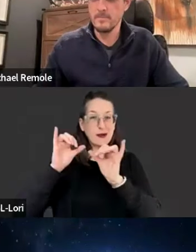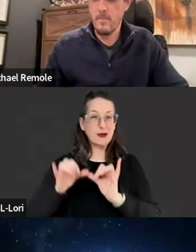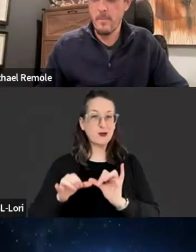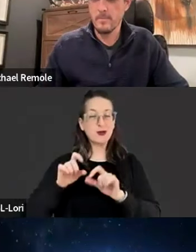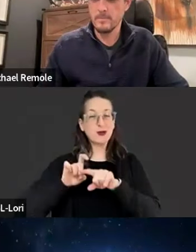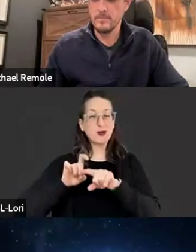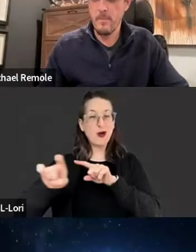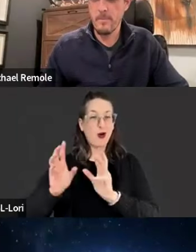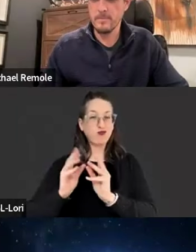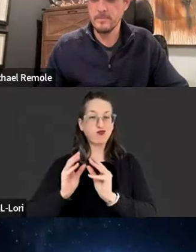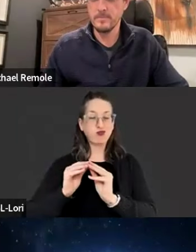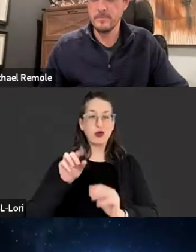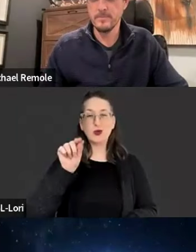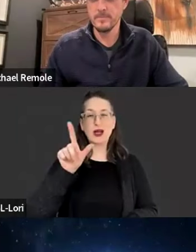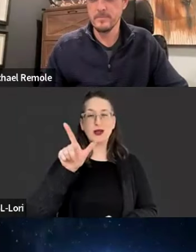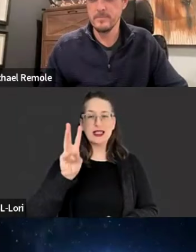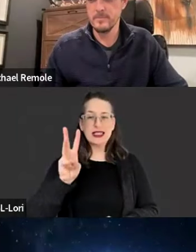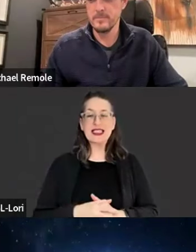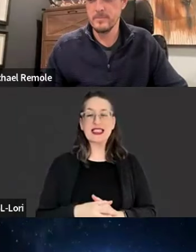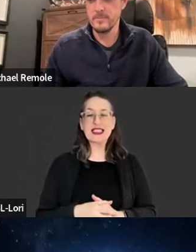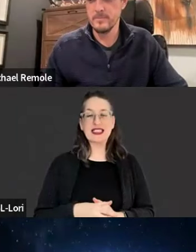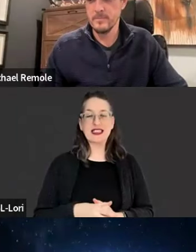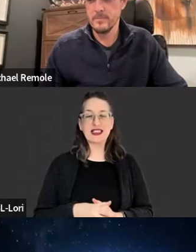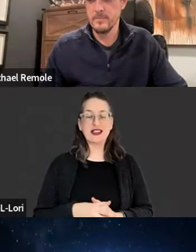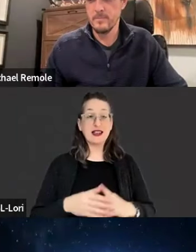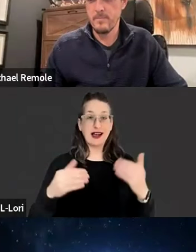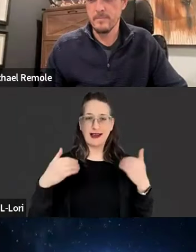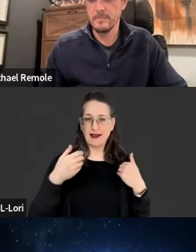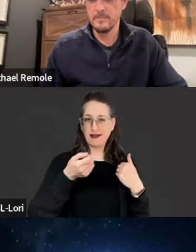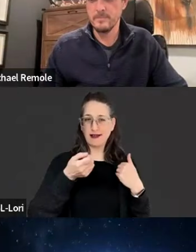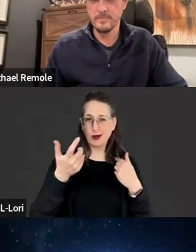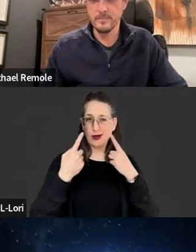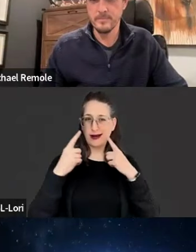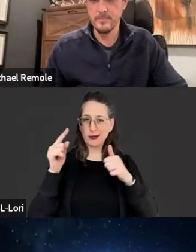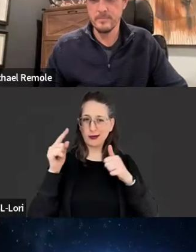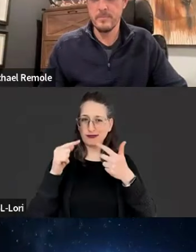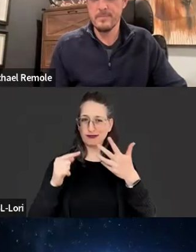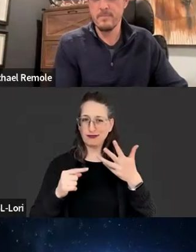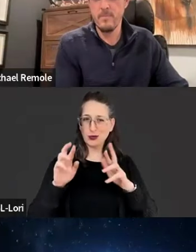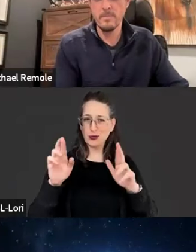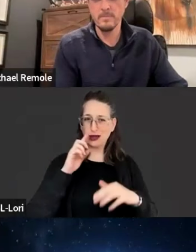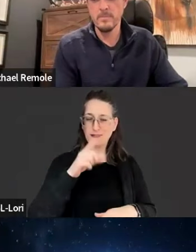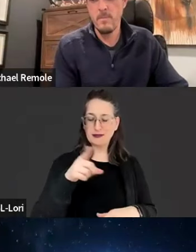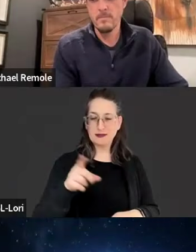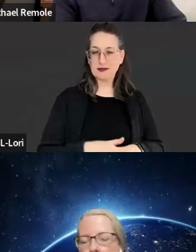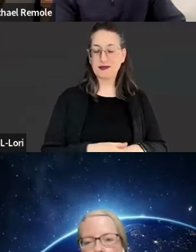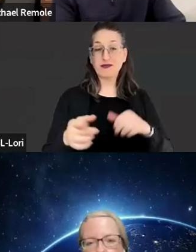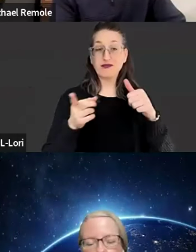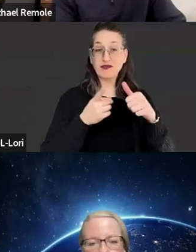2026. I have a few housekeeping announcements. So first of